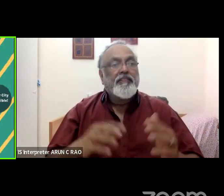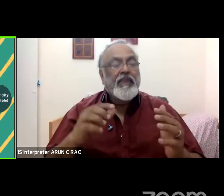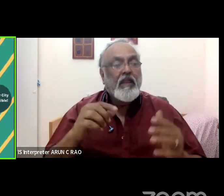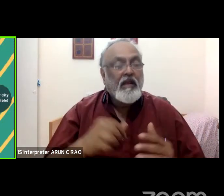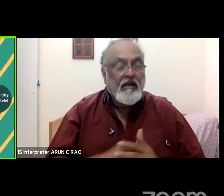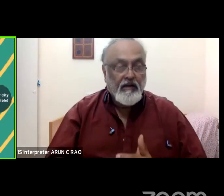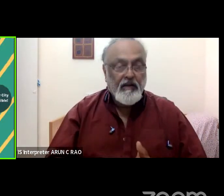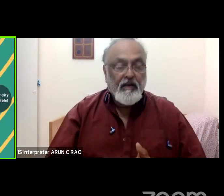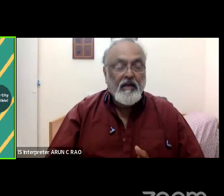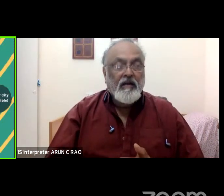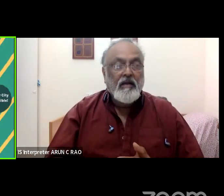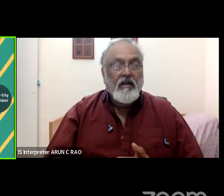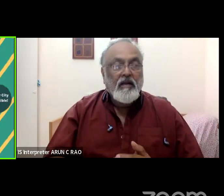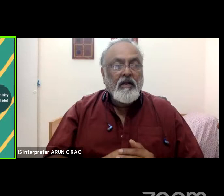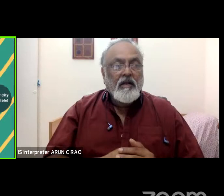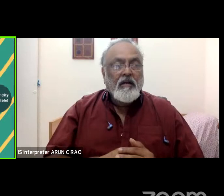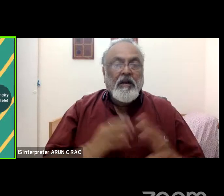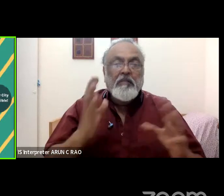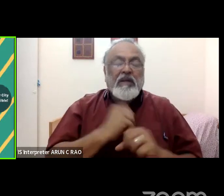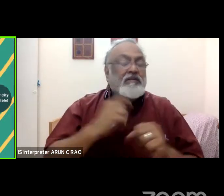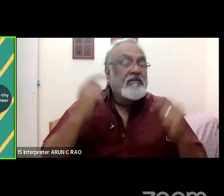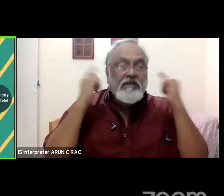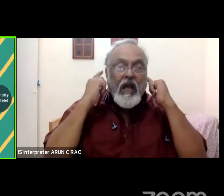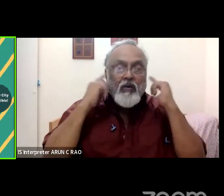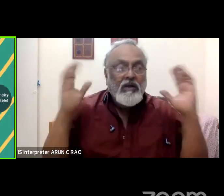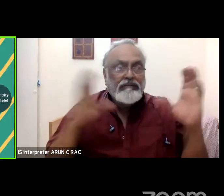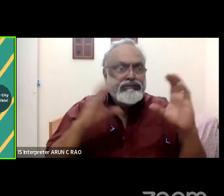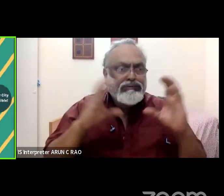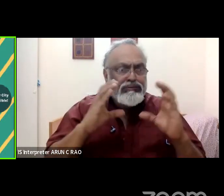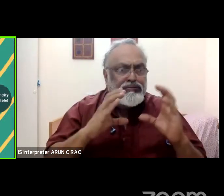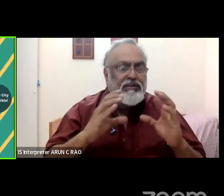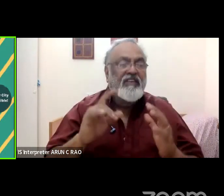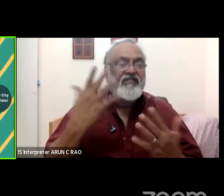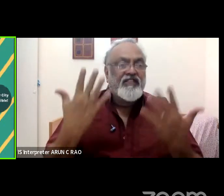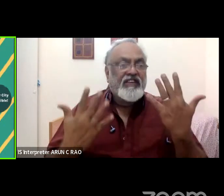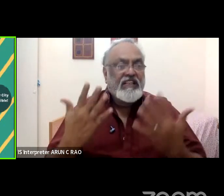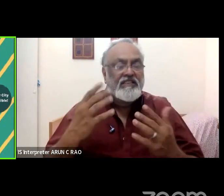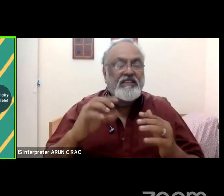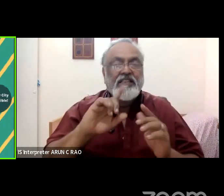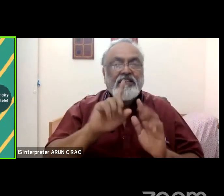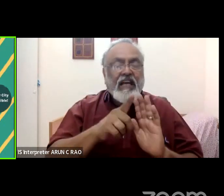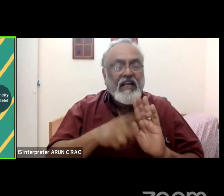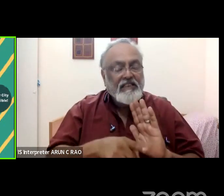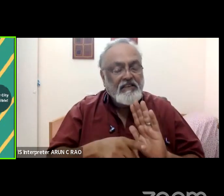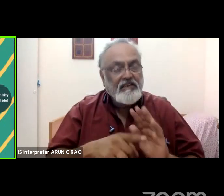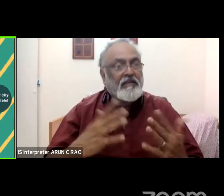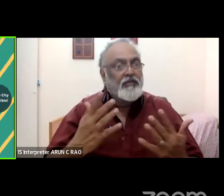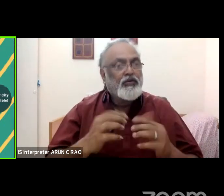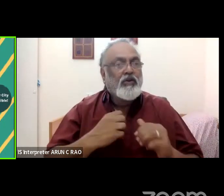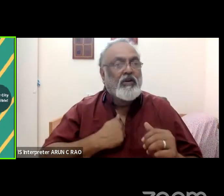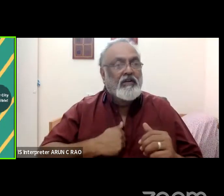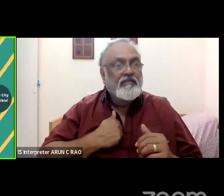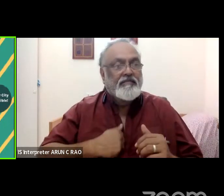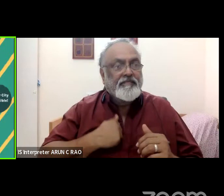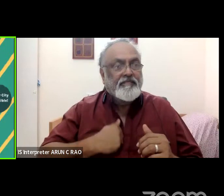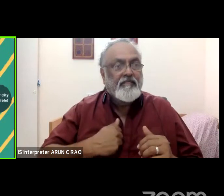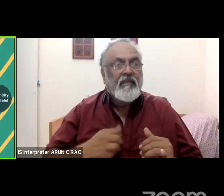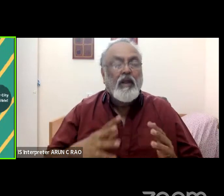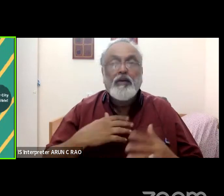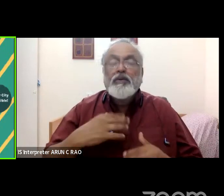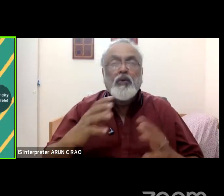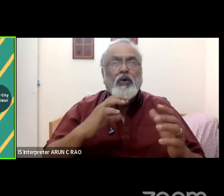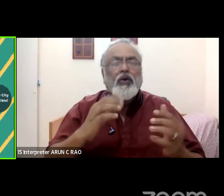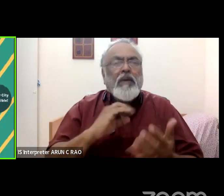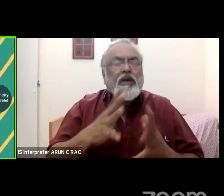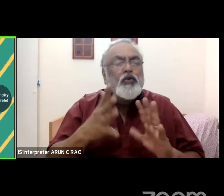of our efforts have always both engaged the communities, but we also want to ensure that the government officials are